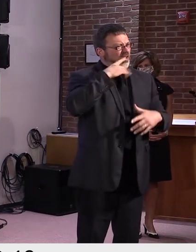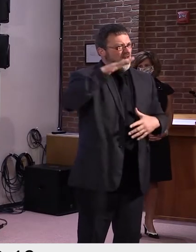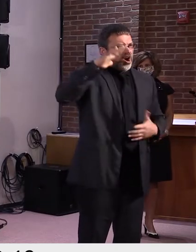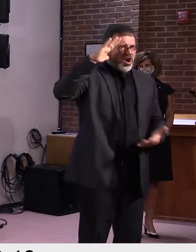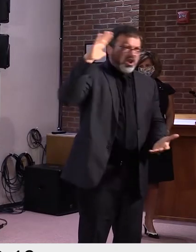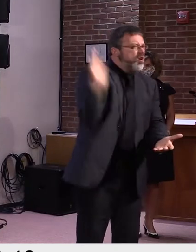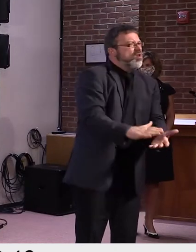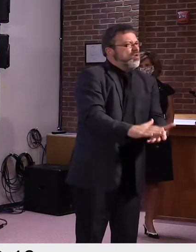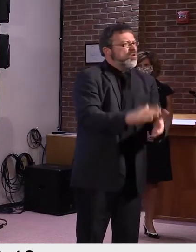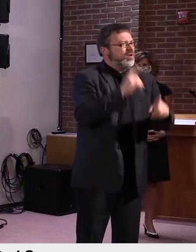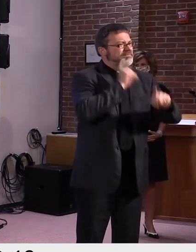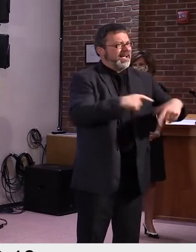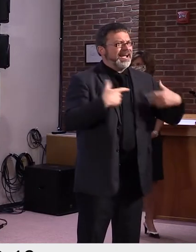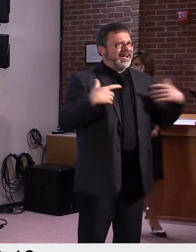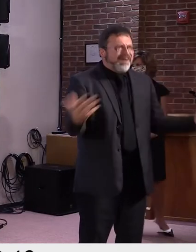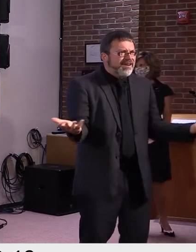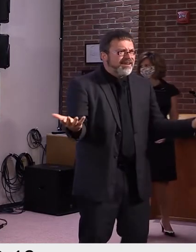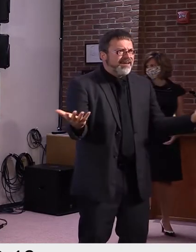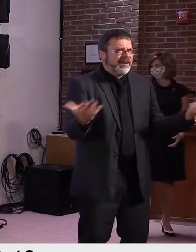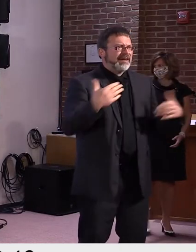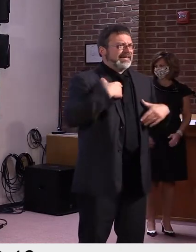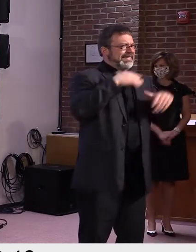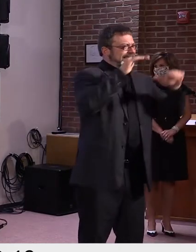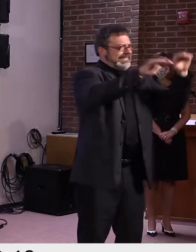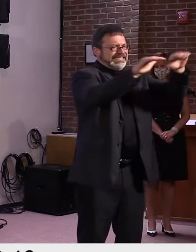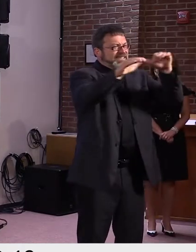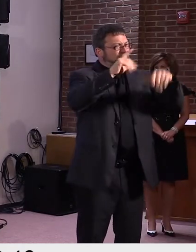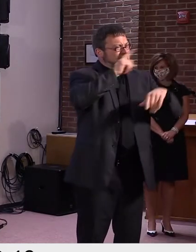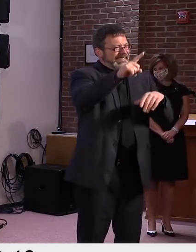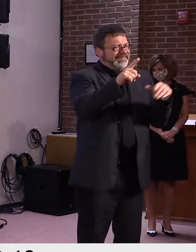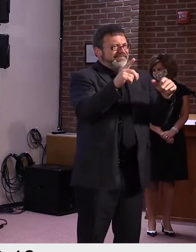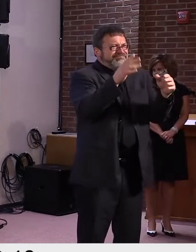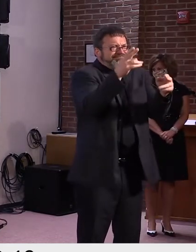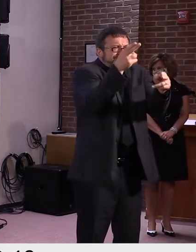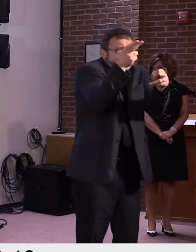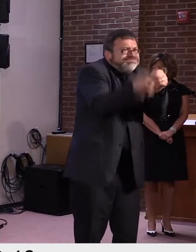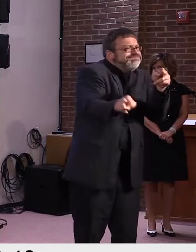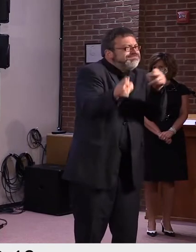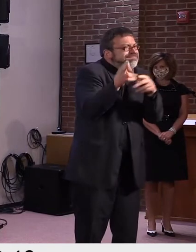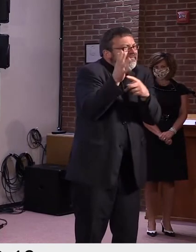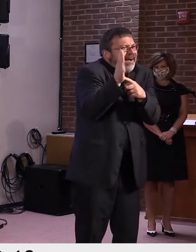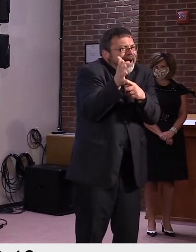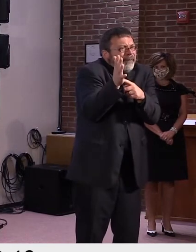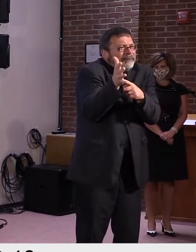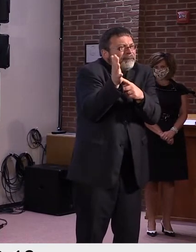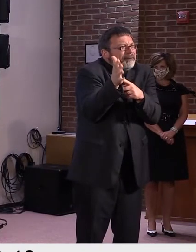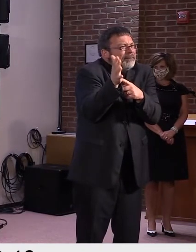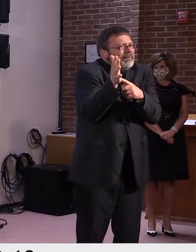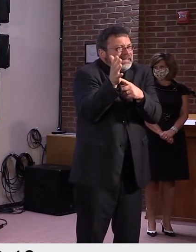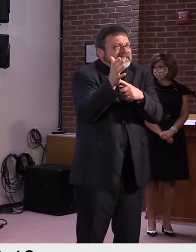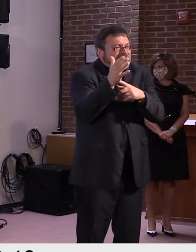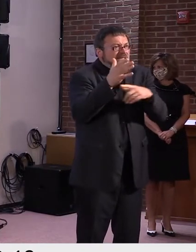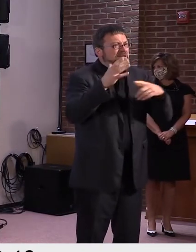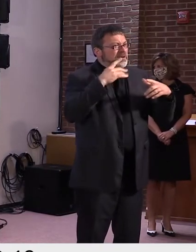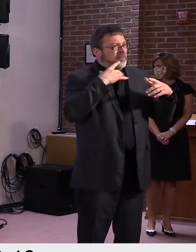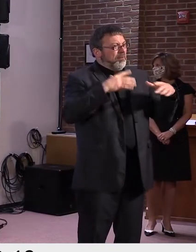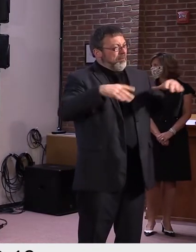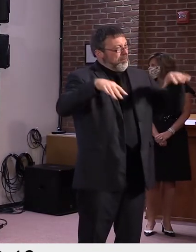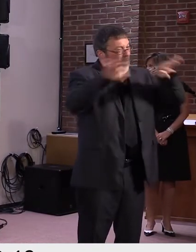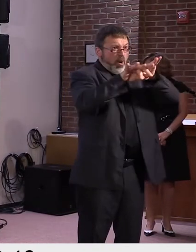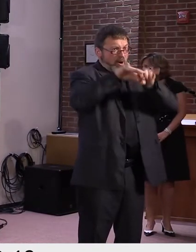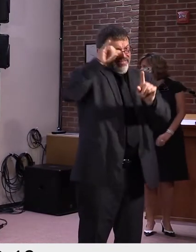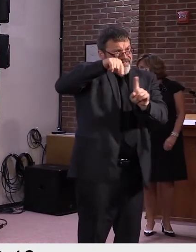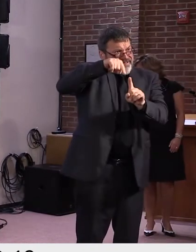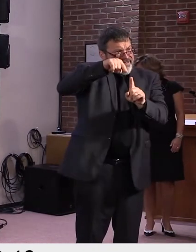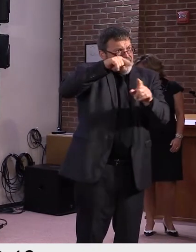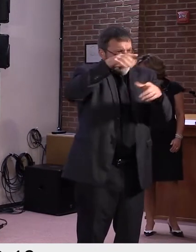their census form. Having a complete and accurate count of our population is critical in so many ways.